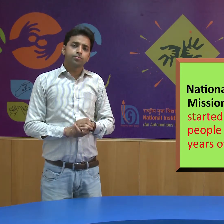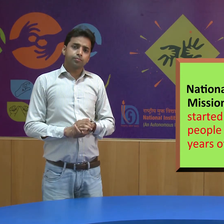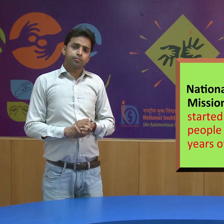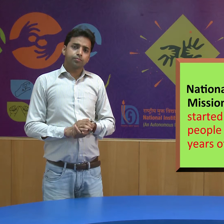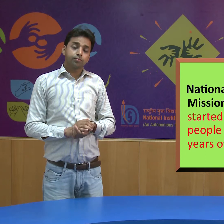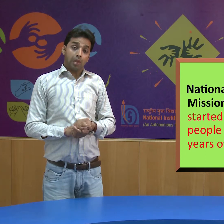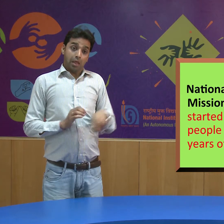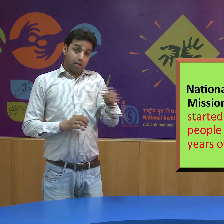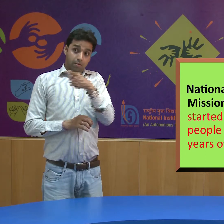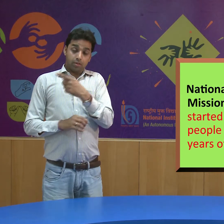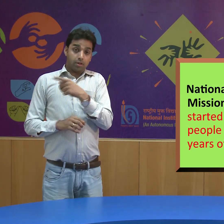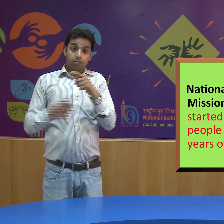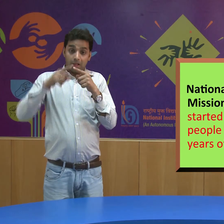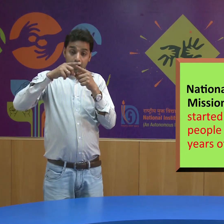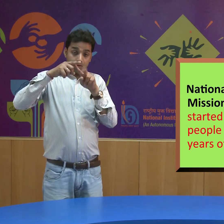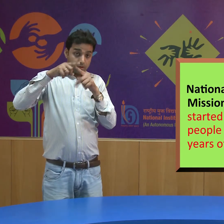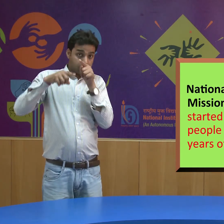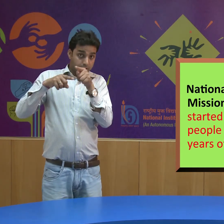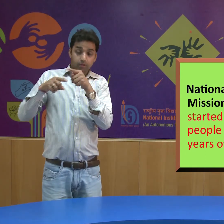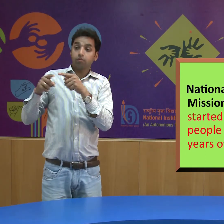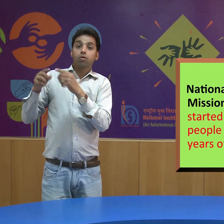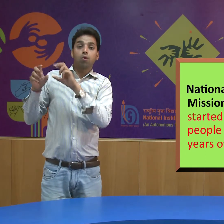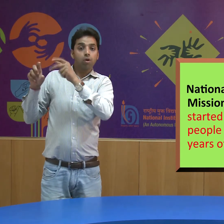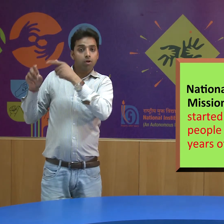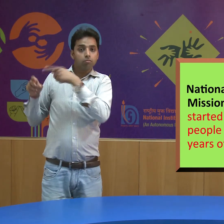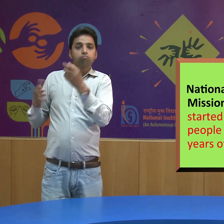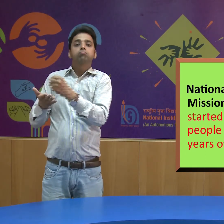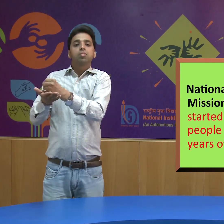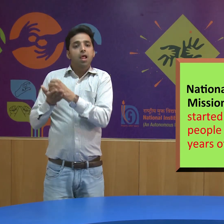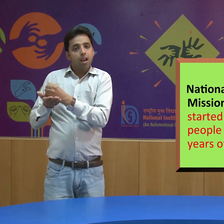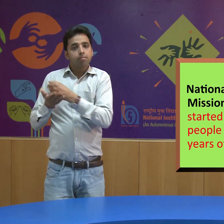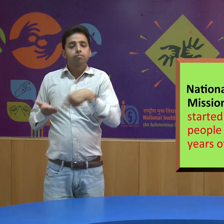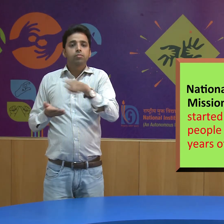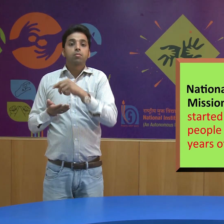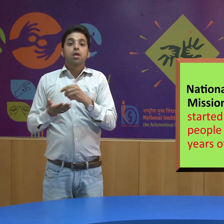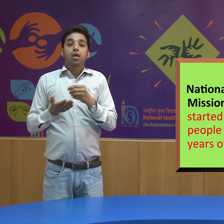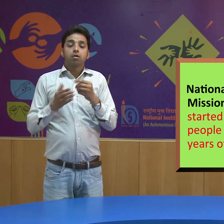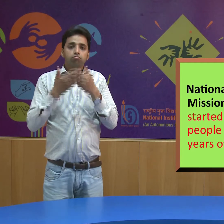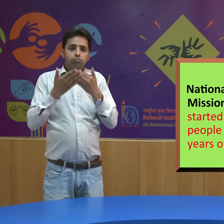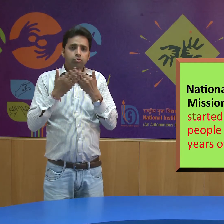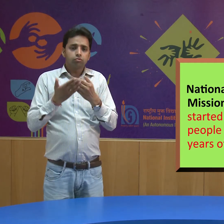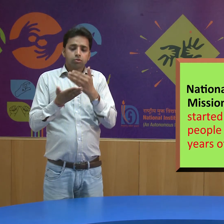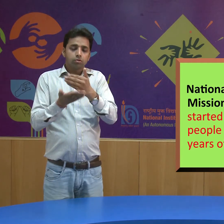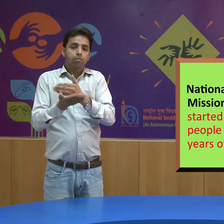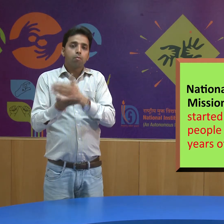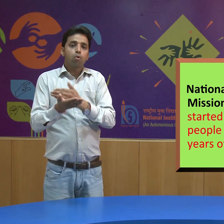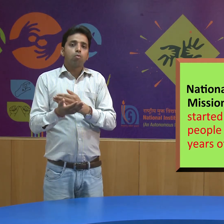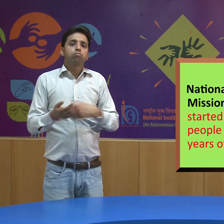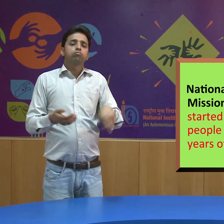With the help of TV and radio, education programs can reach people sitting in